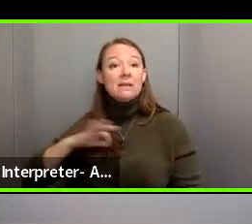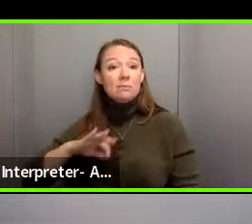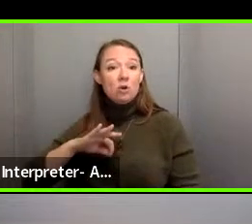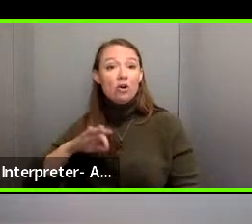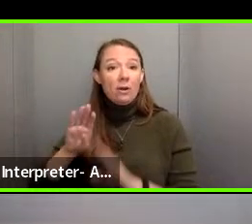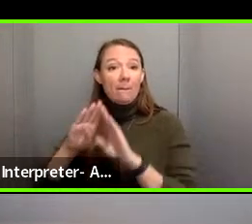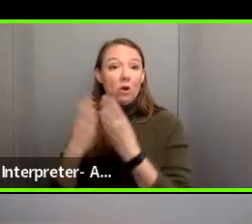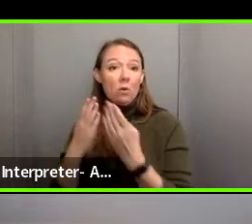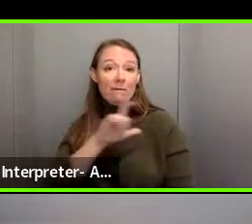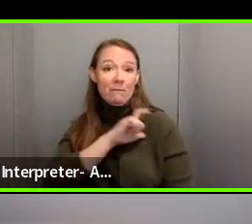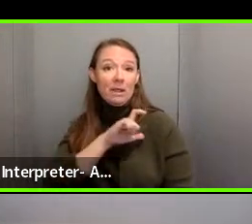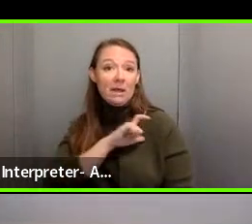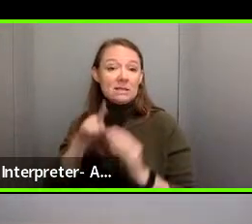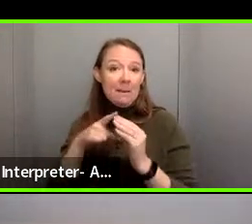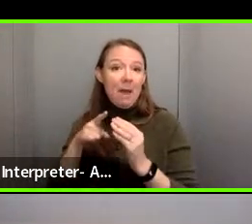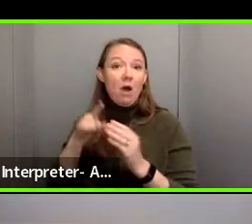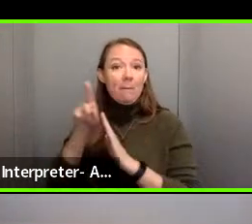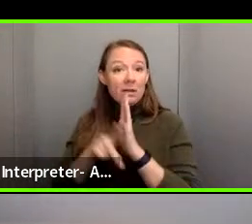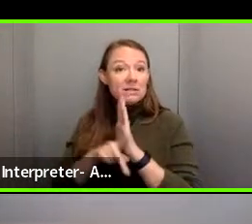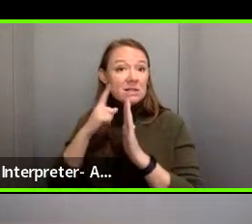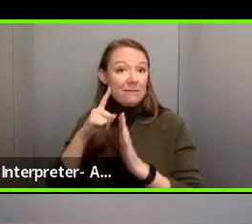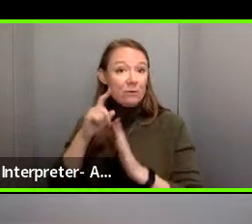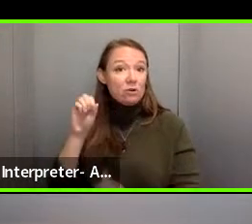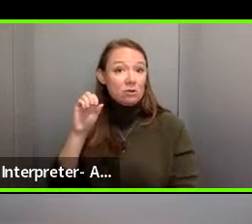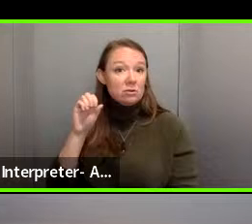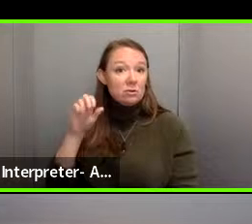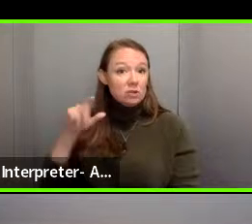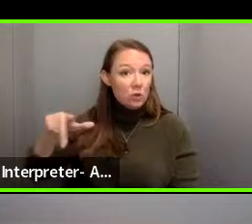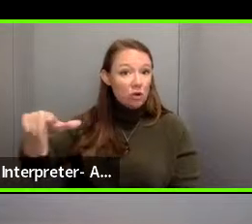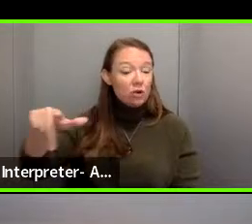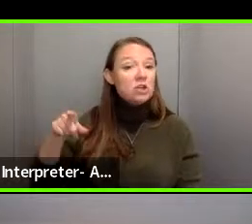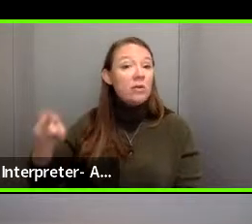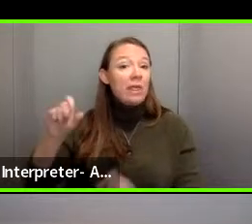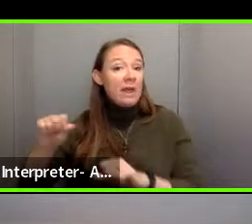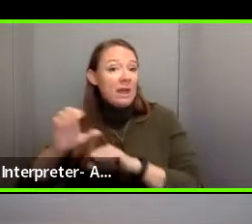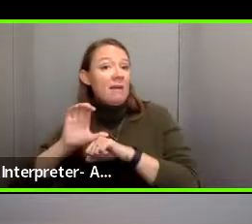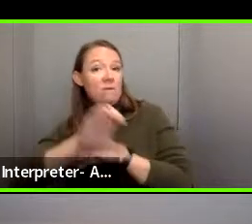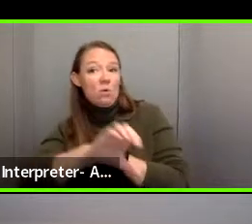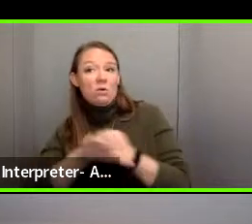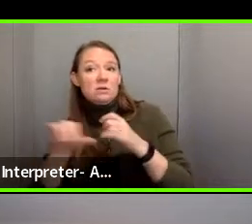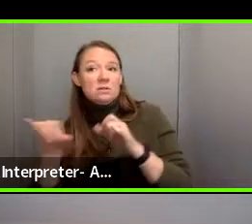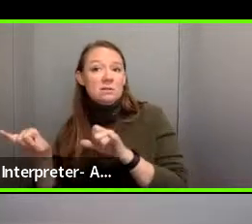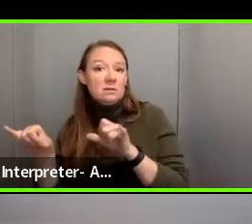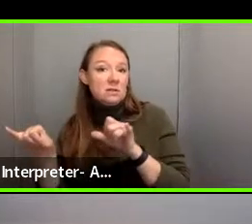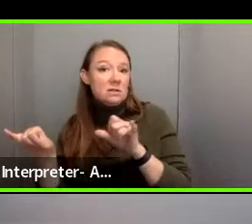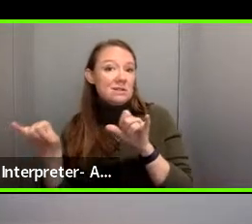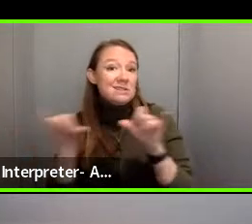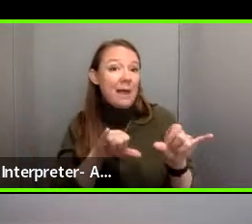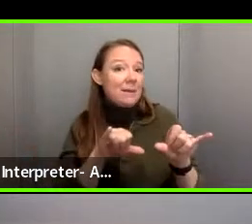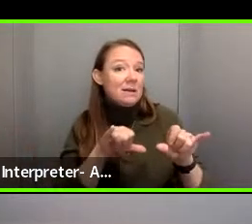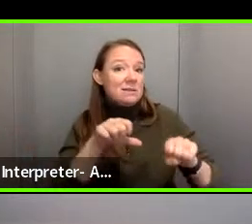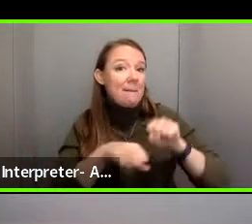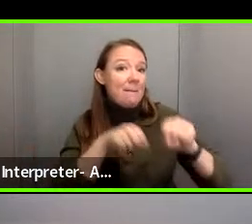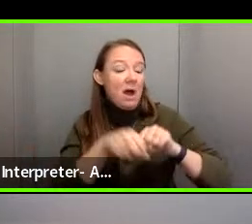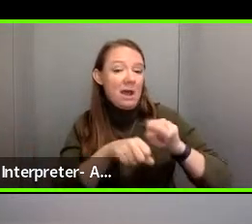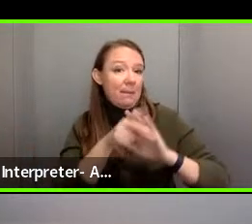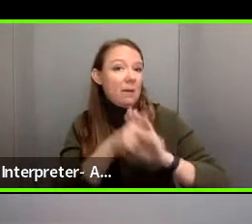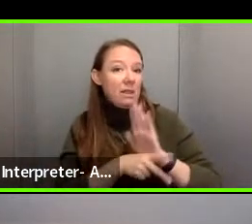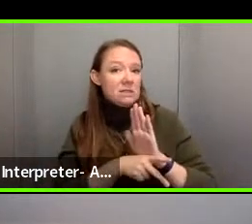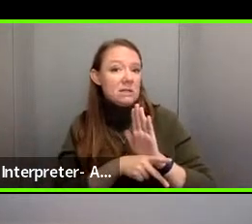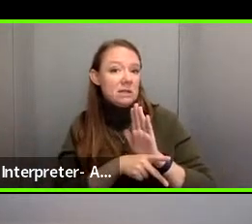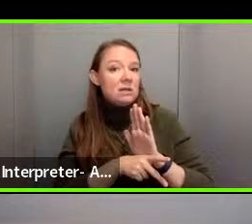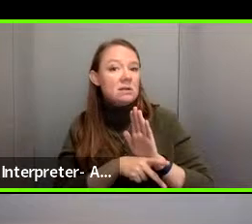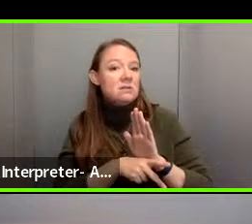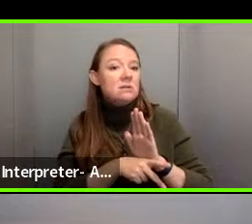they are, able to enforce, similar to how bike policies exist. They